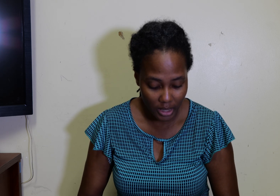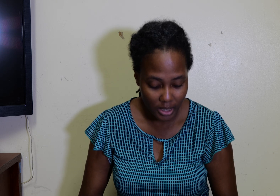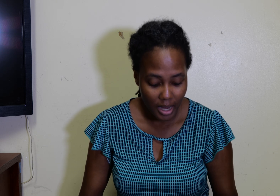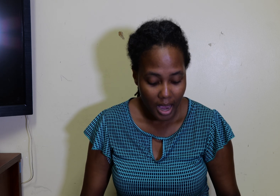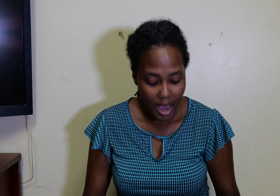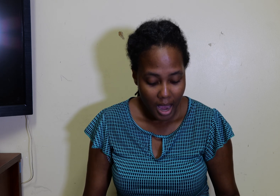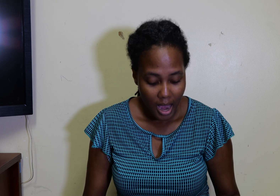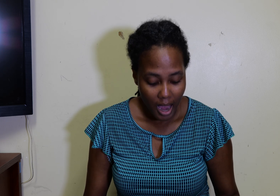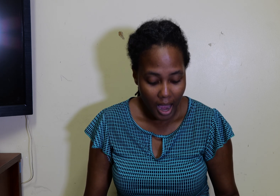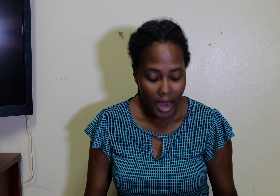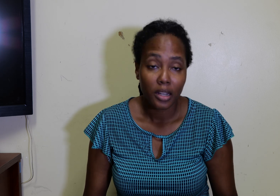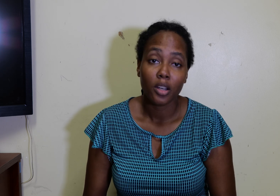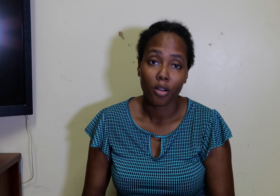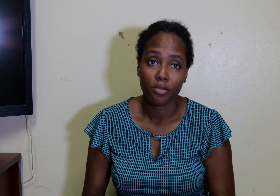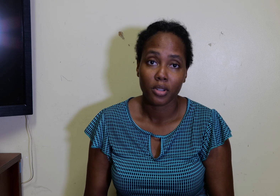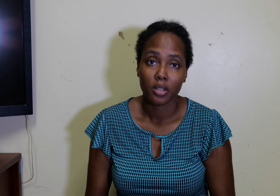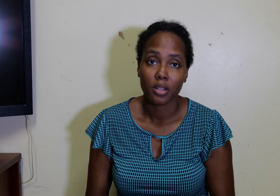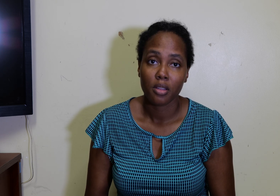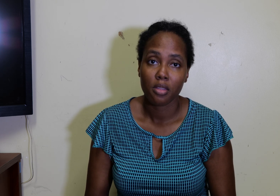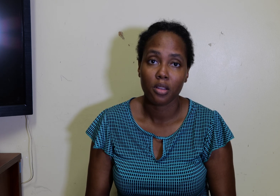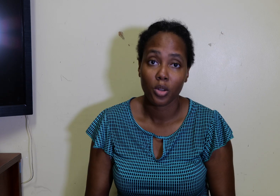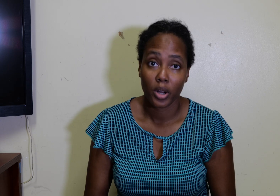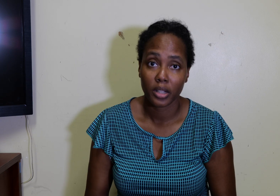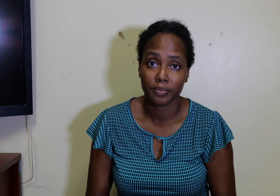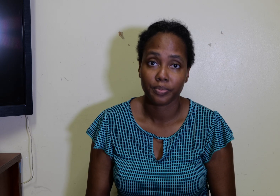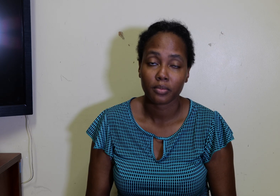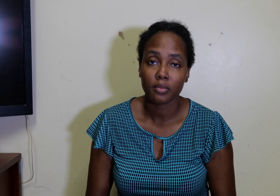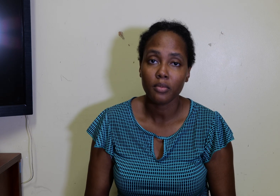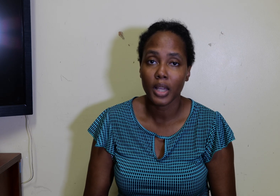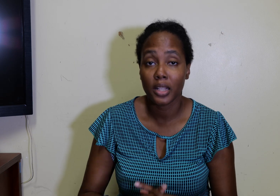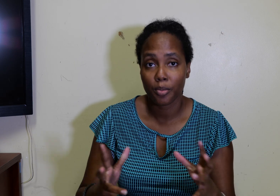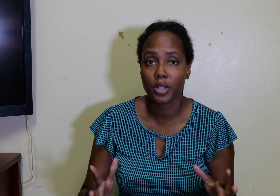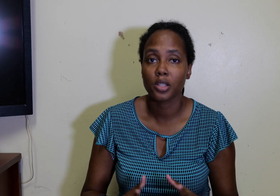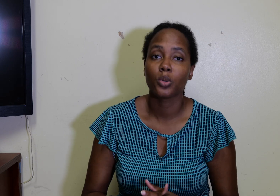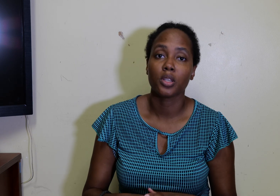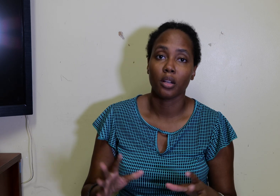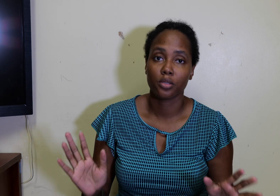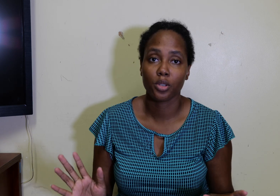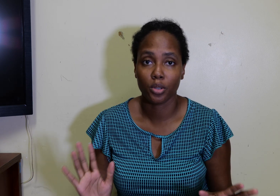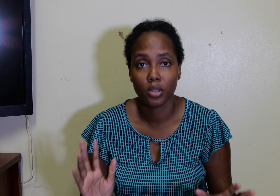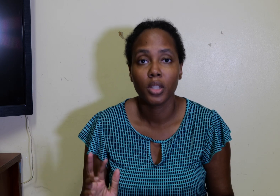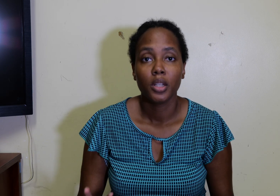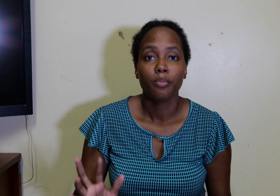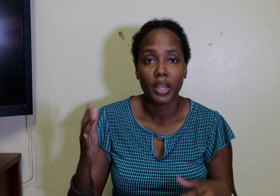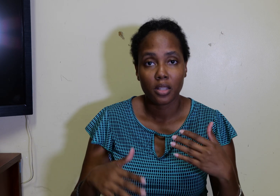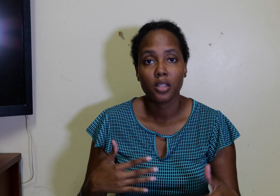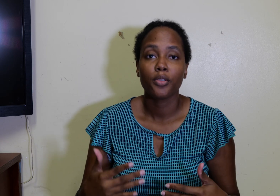is I love the Lord. And it's a pretty slow song. So pace yourself